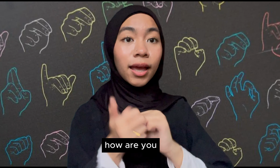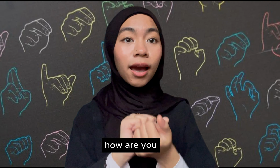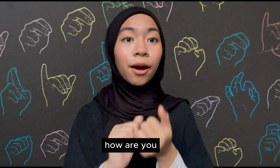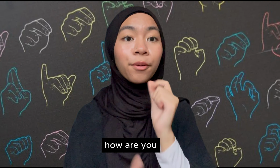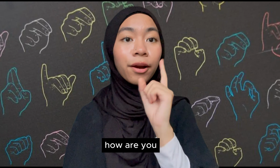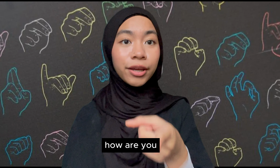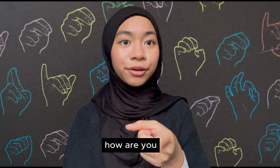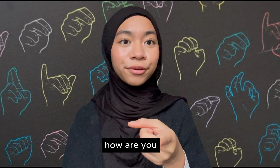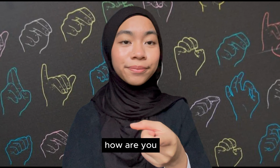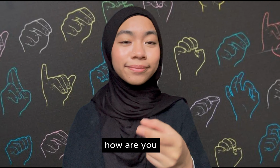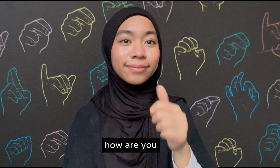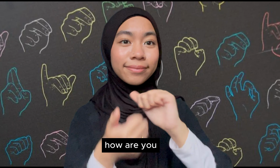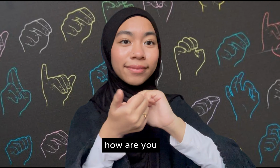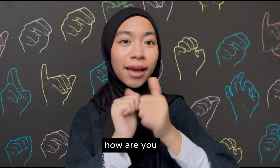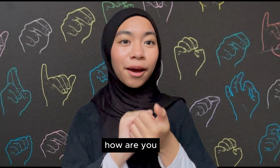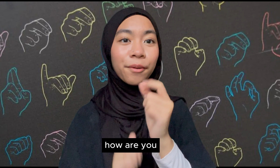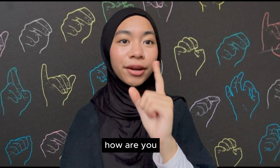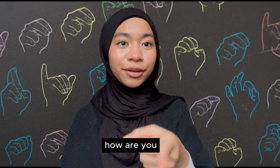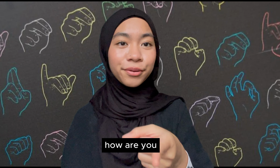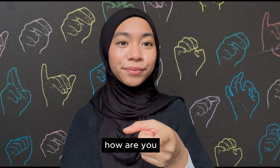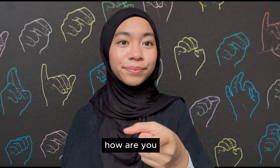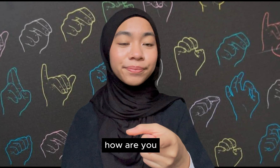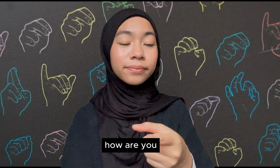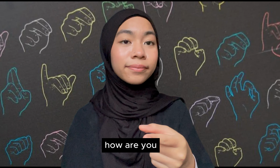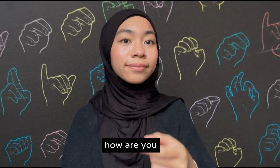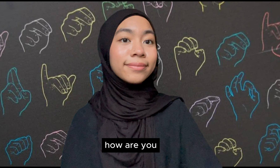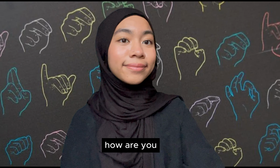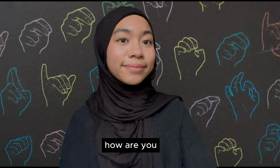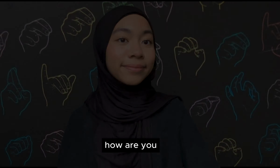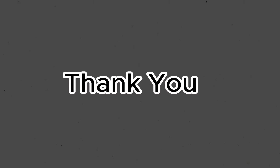How are you? How are you?